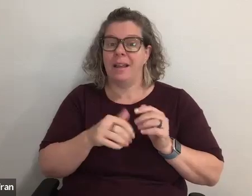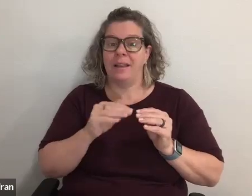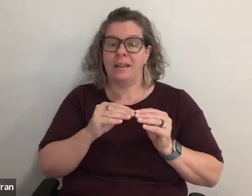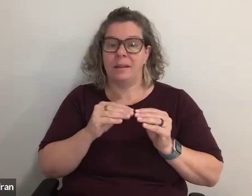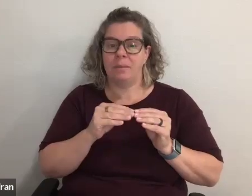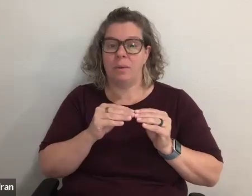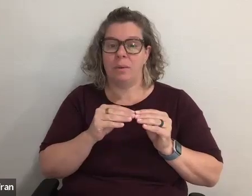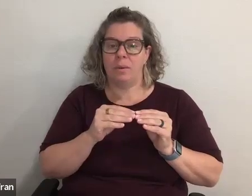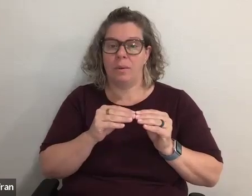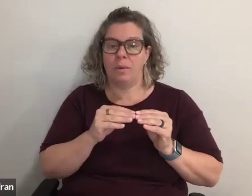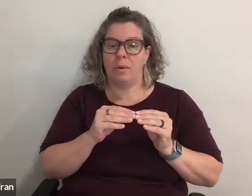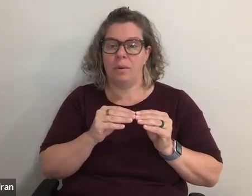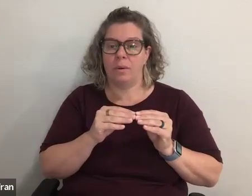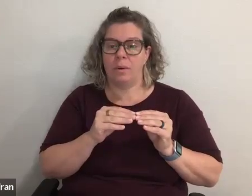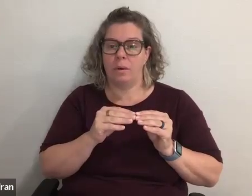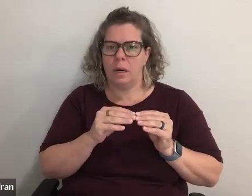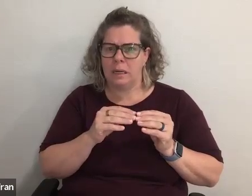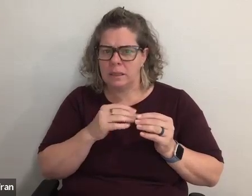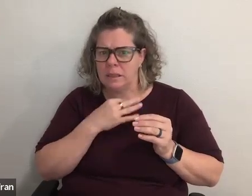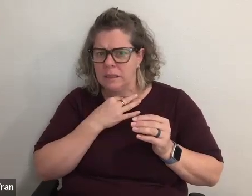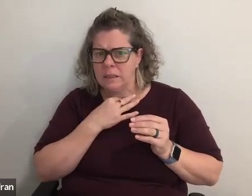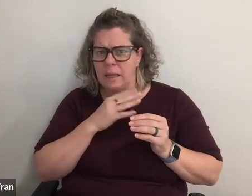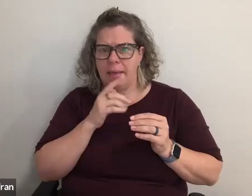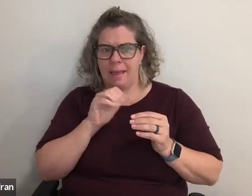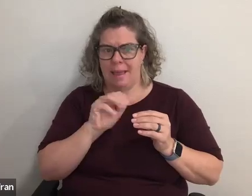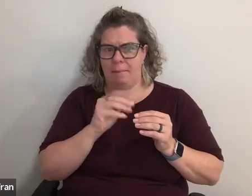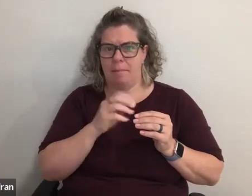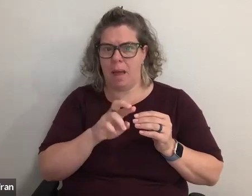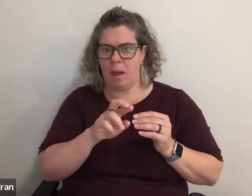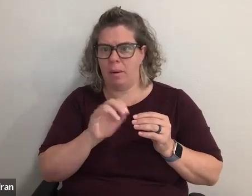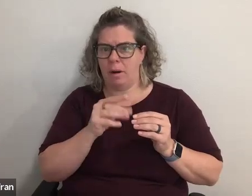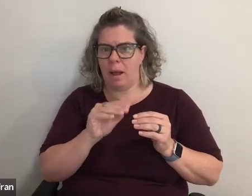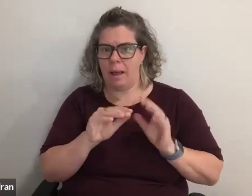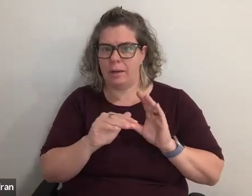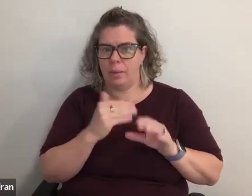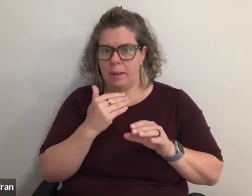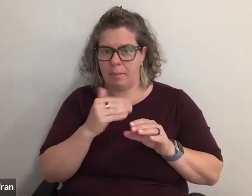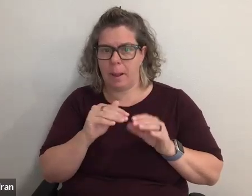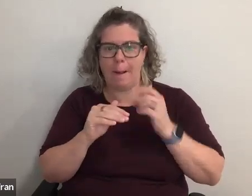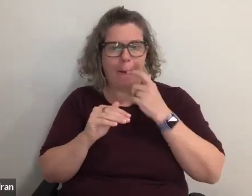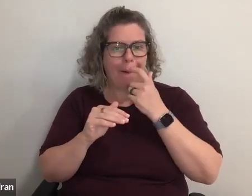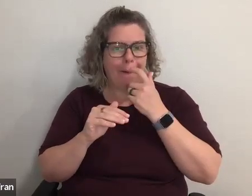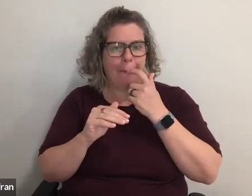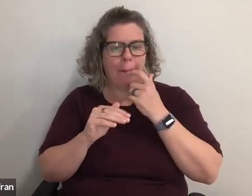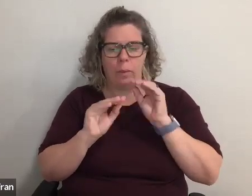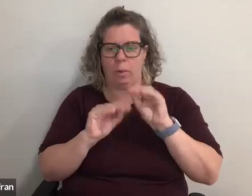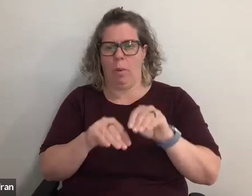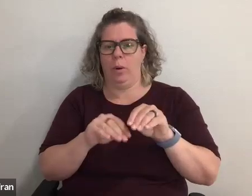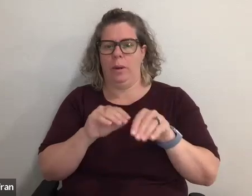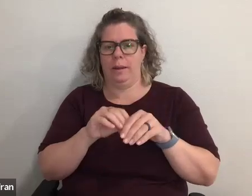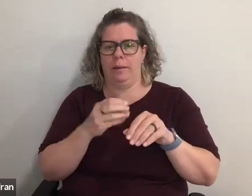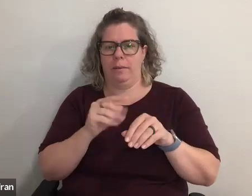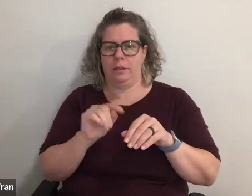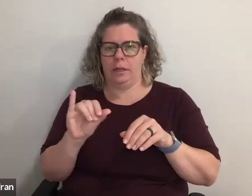questions, direct them to the Empower Idaho email. And if you can put that up there too, Eden, that'd be